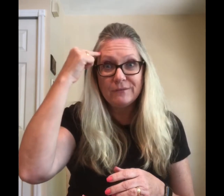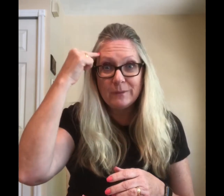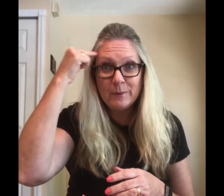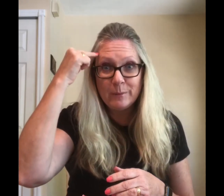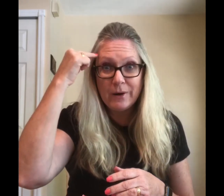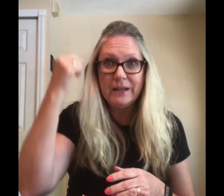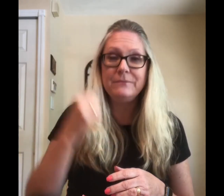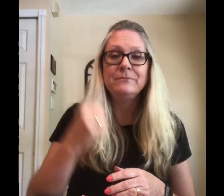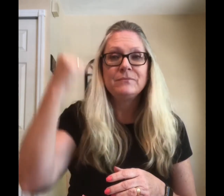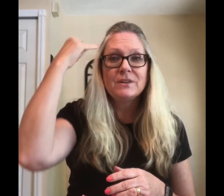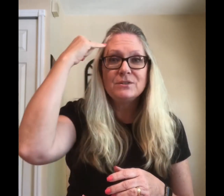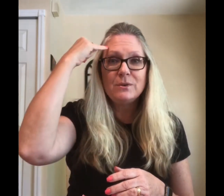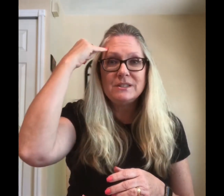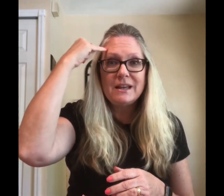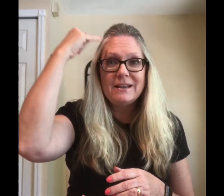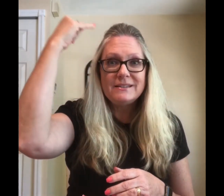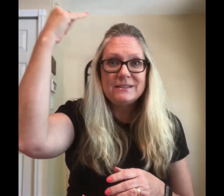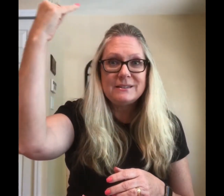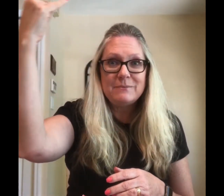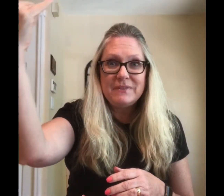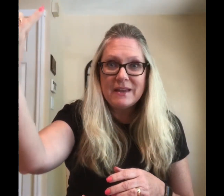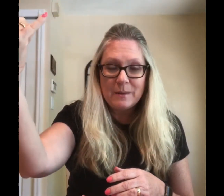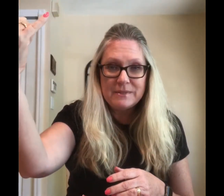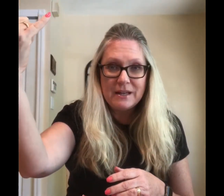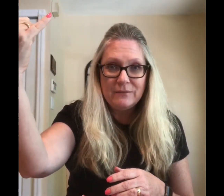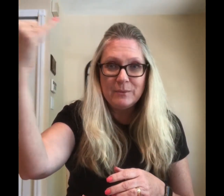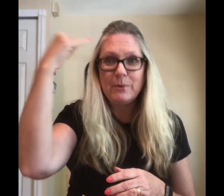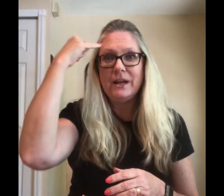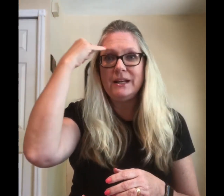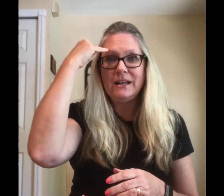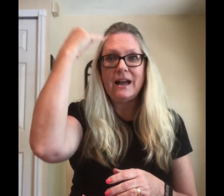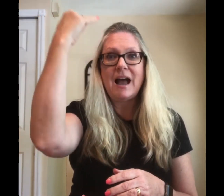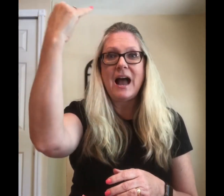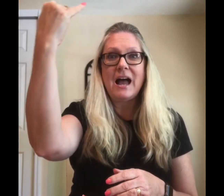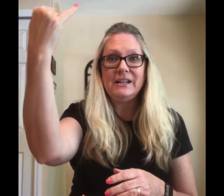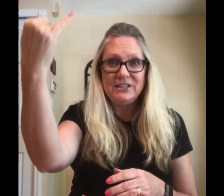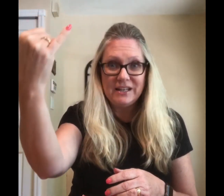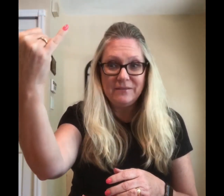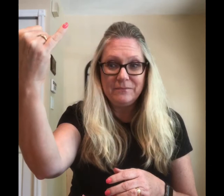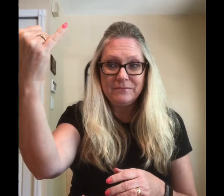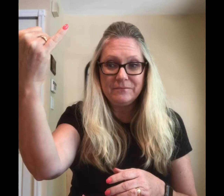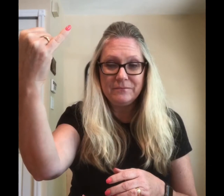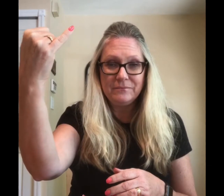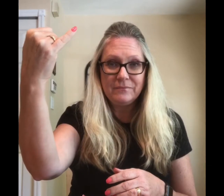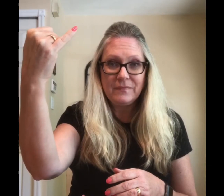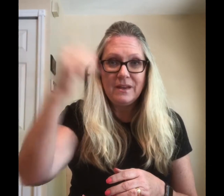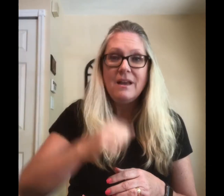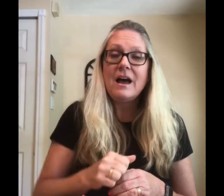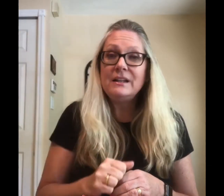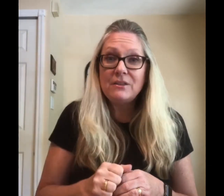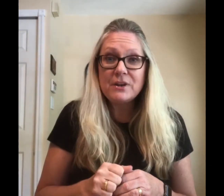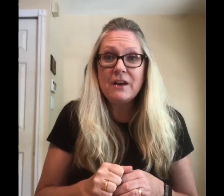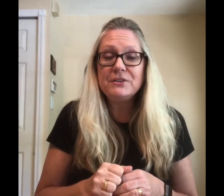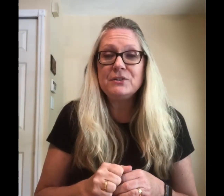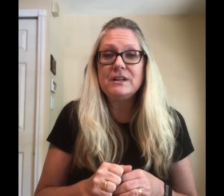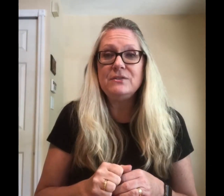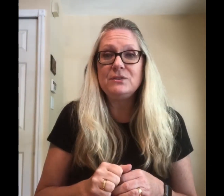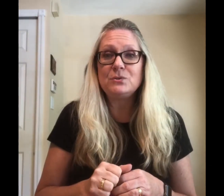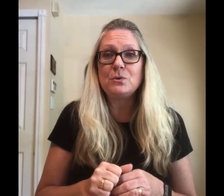your brain, so it's something that comes out of your brain, idea. Another character in this story is